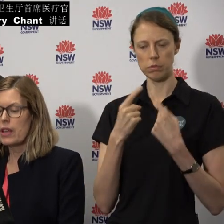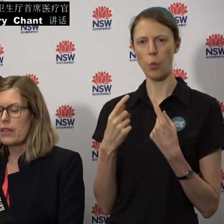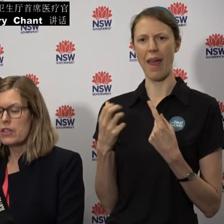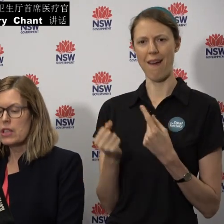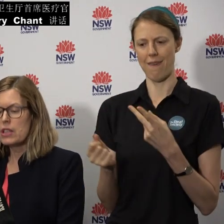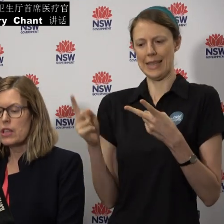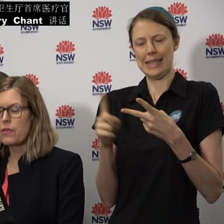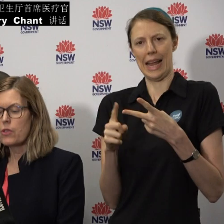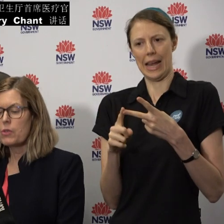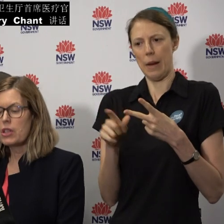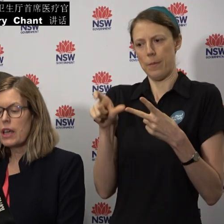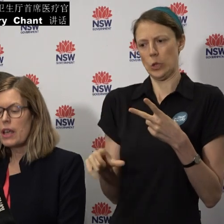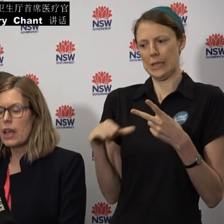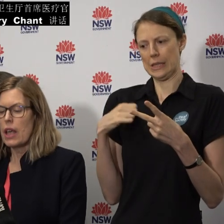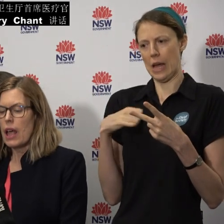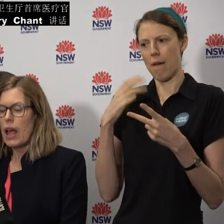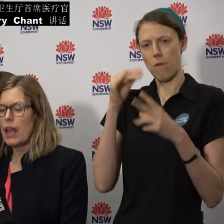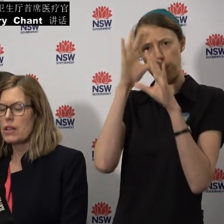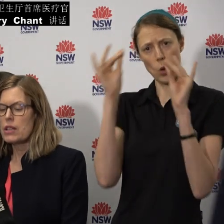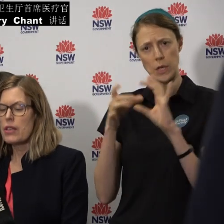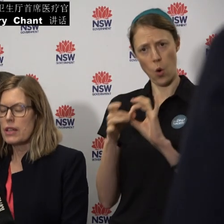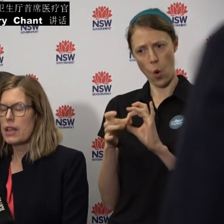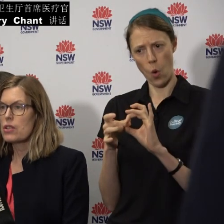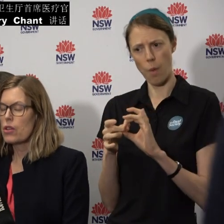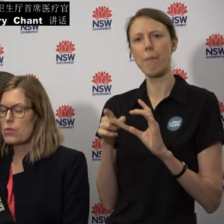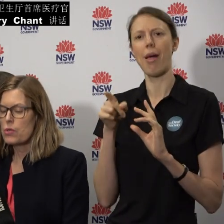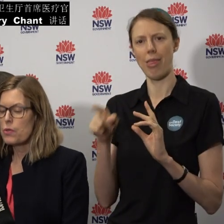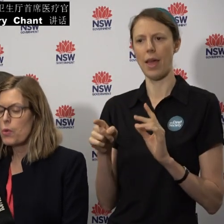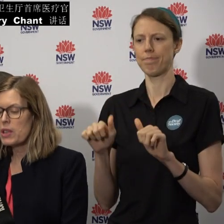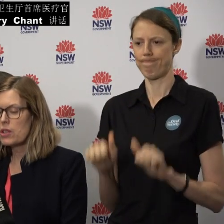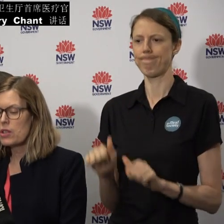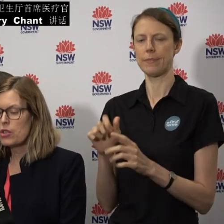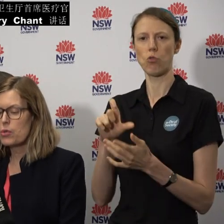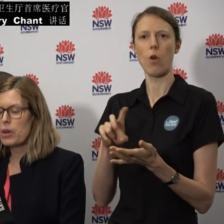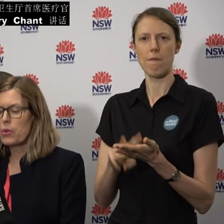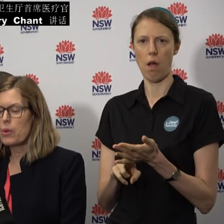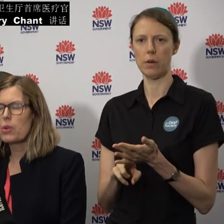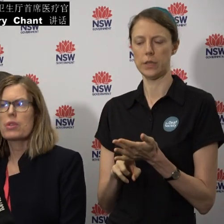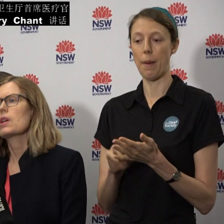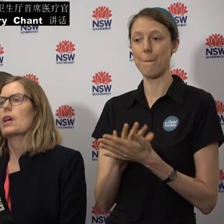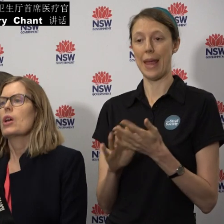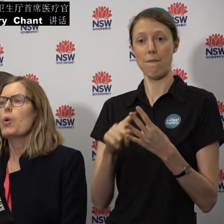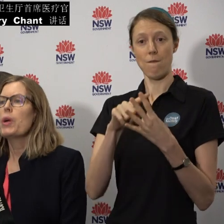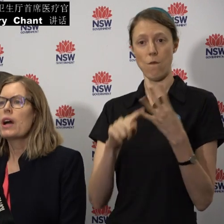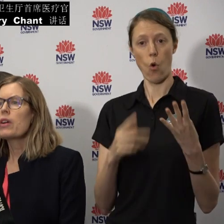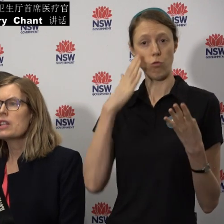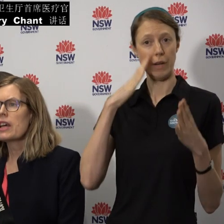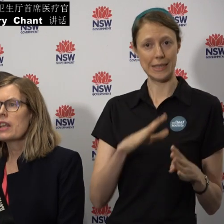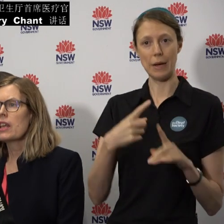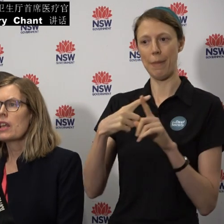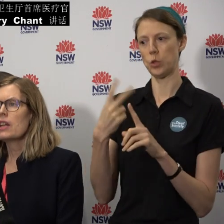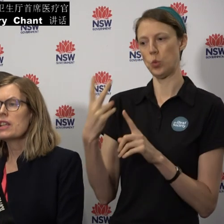at the facility confirmed today, and that takes the total to 4 residents and 2 healthcare workers. We